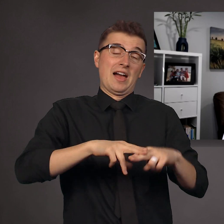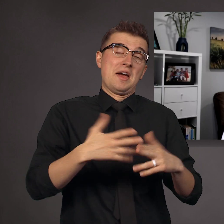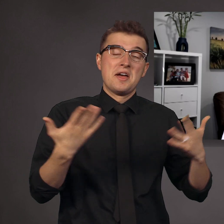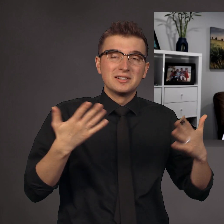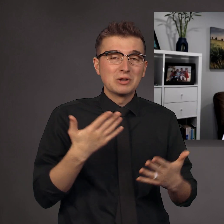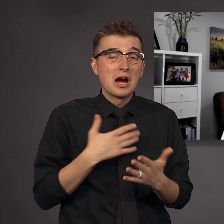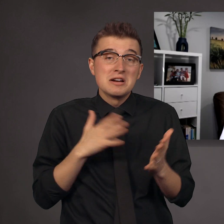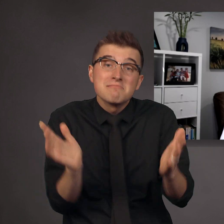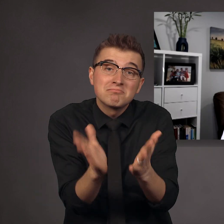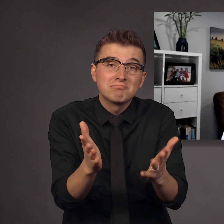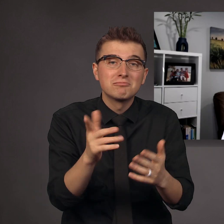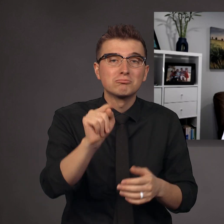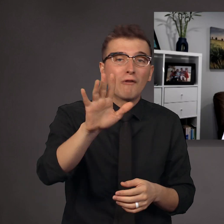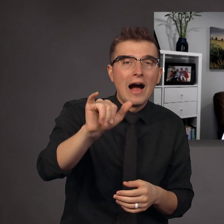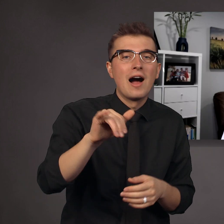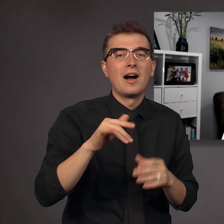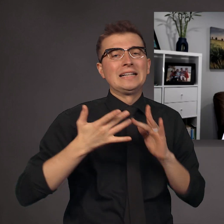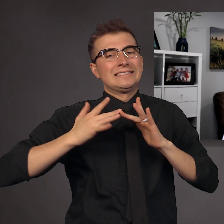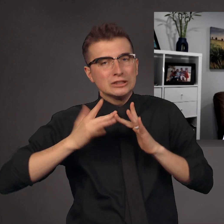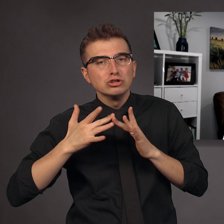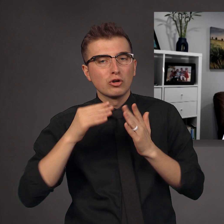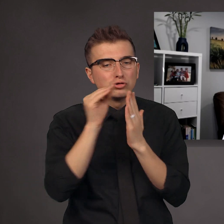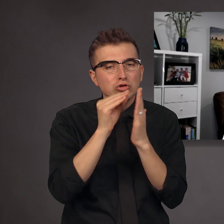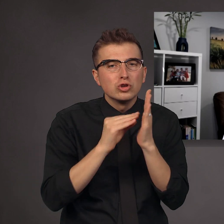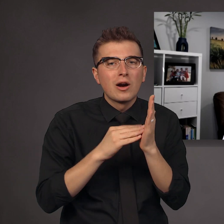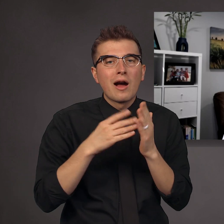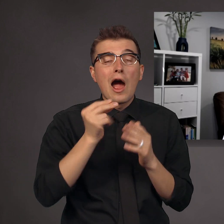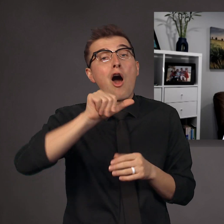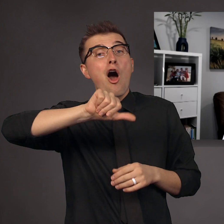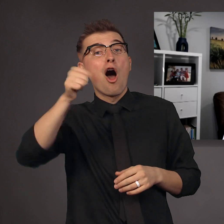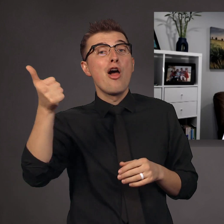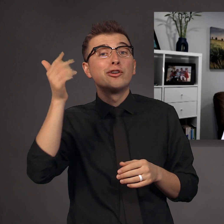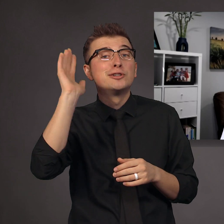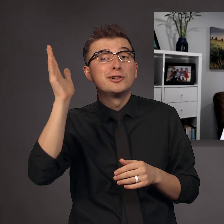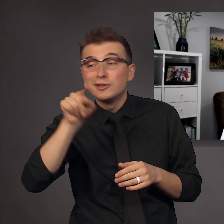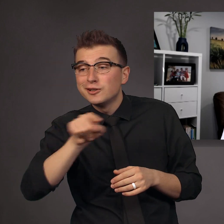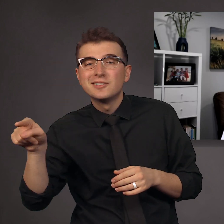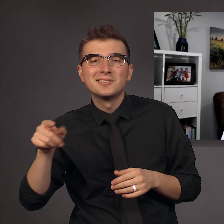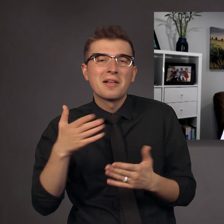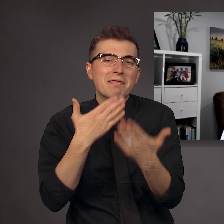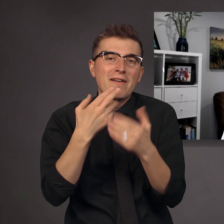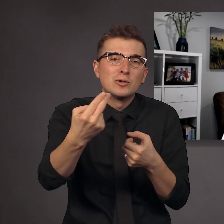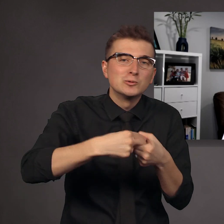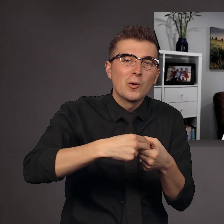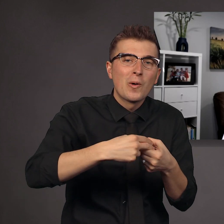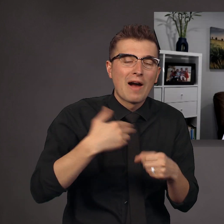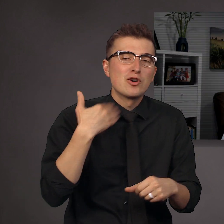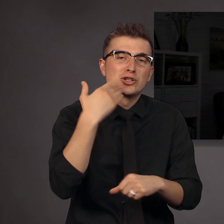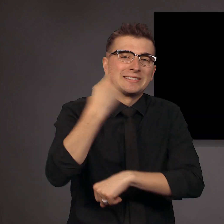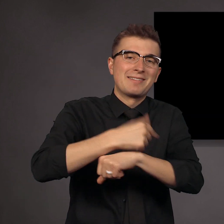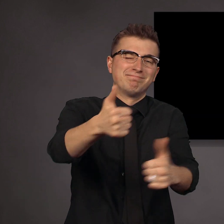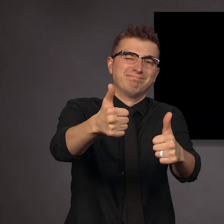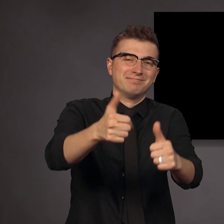So encourage you to do some digital journaling and check out the other content here. Thanks for joining me for a few minutes. Have a wonderful day.